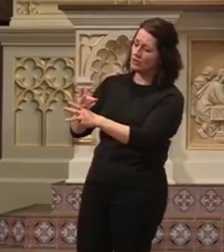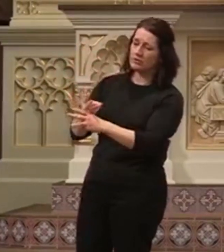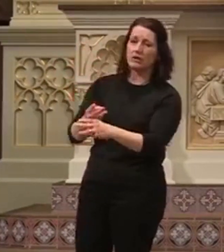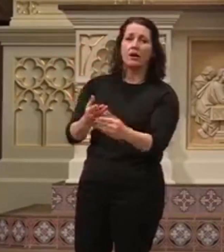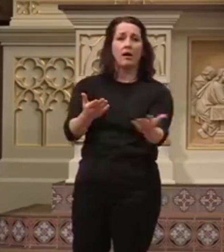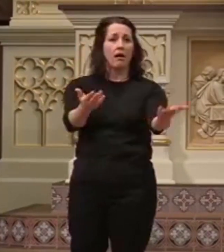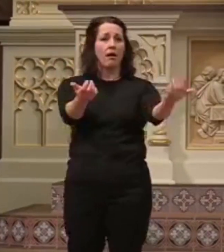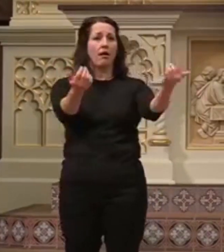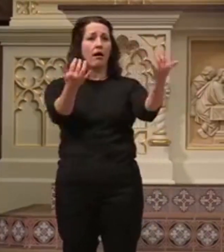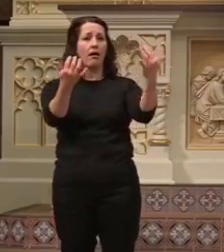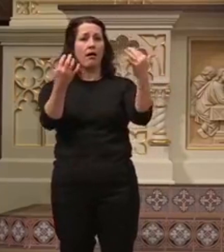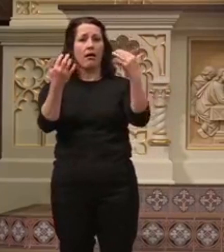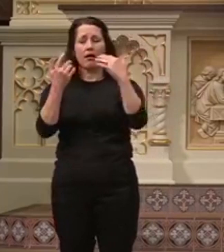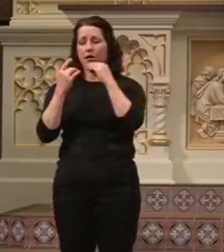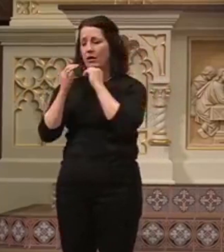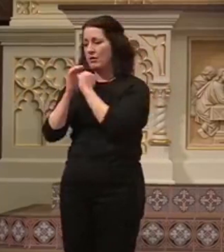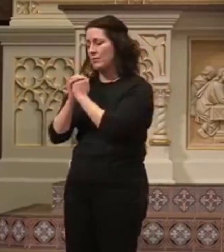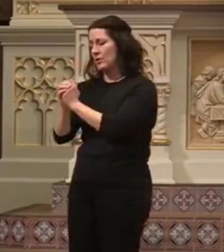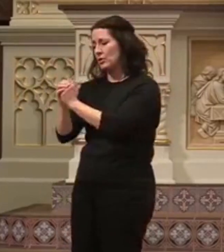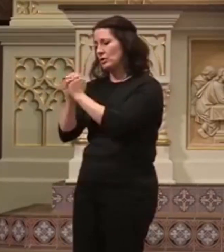Come, let us